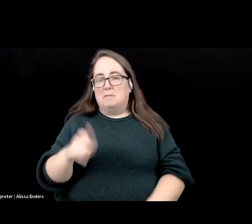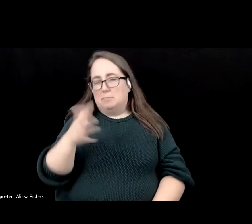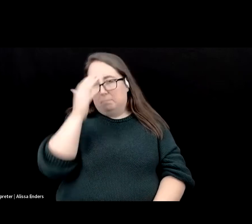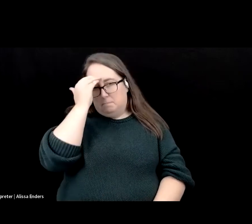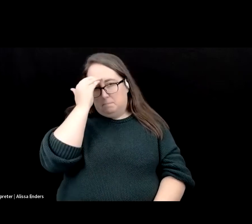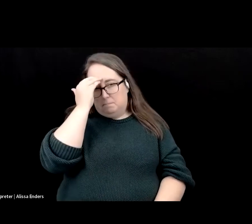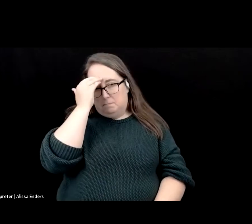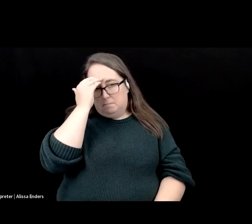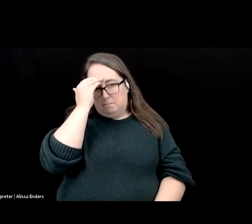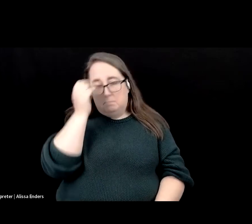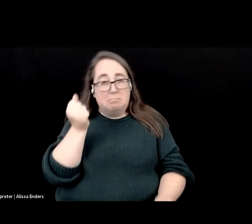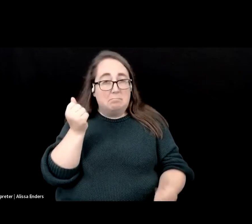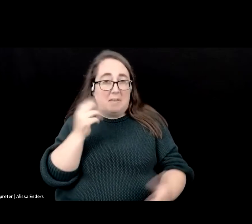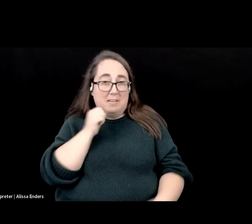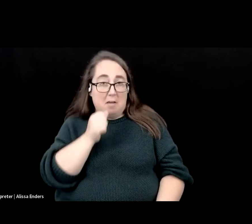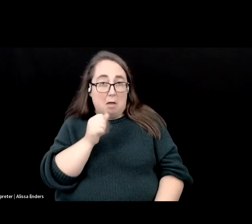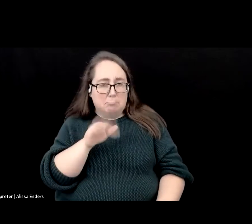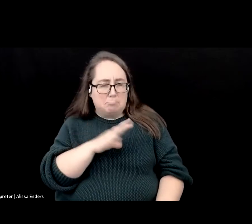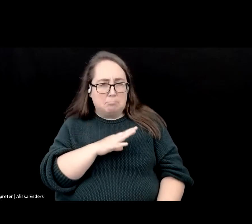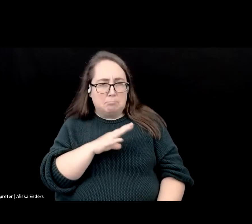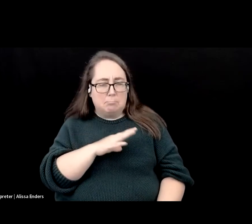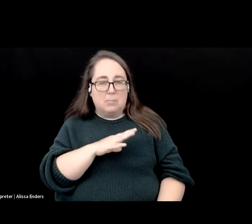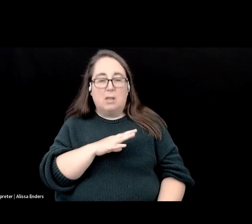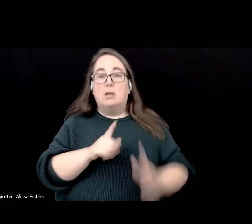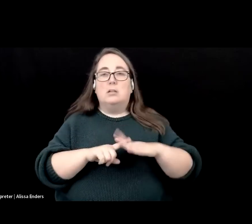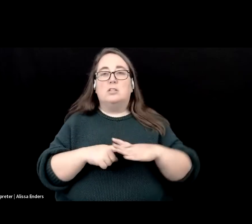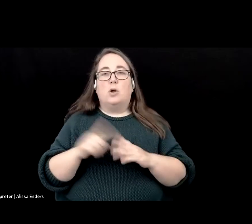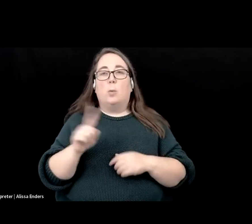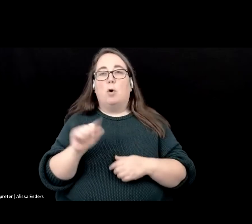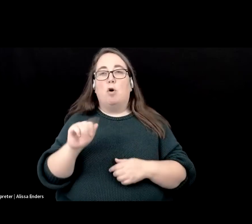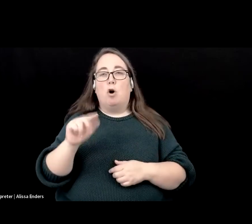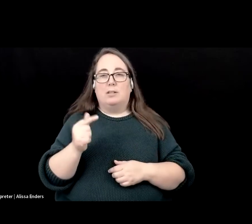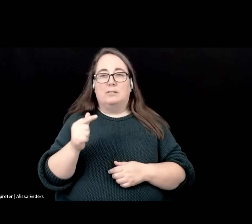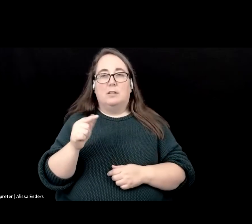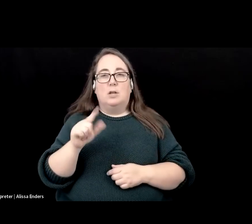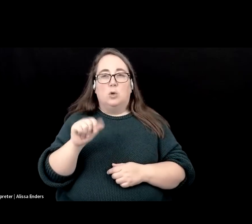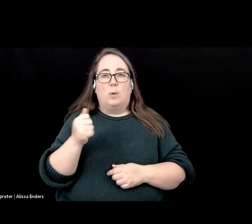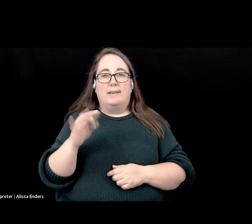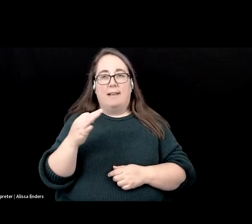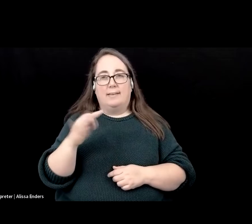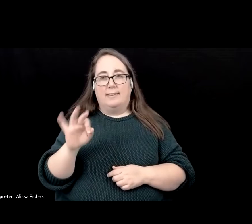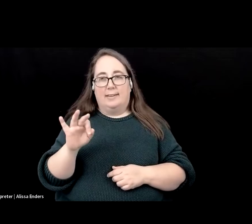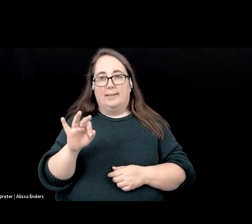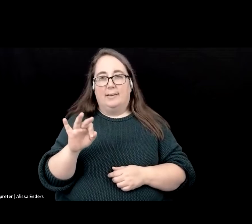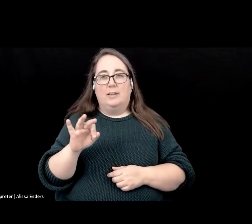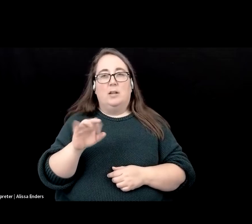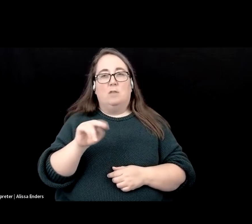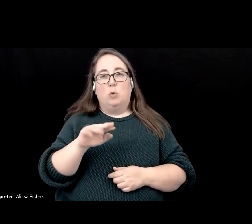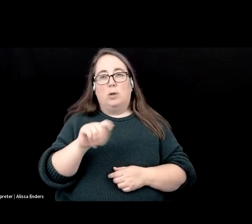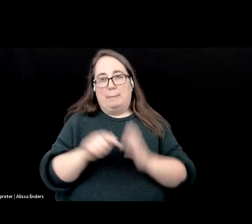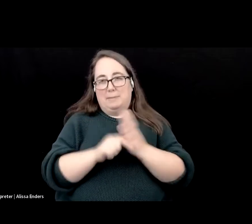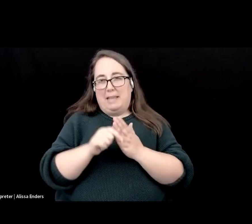is, many of you won't. So it has its origins in an August 2019 issue of New York Times